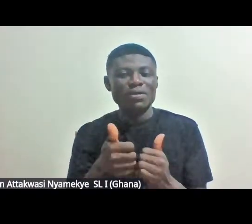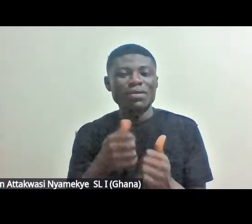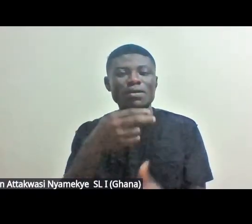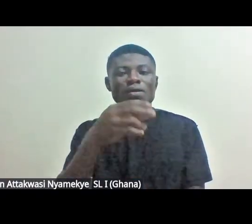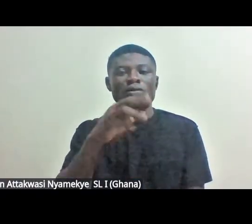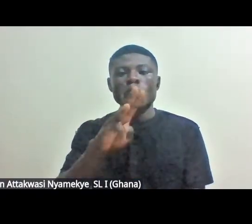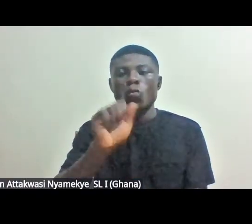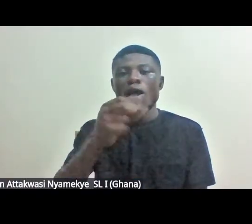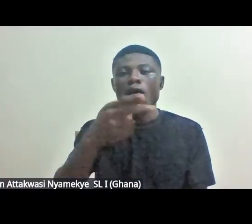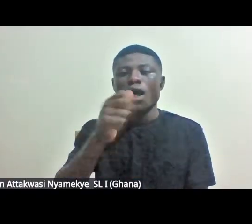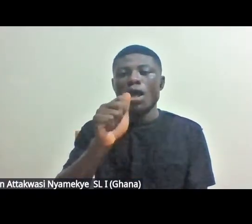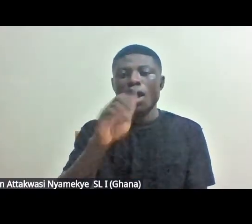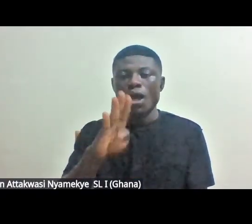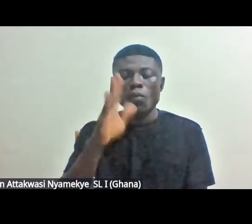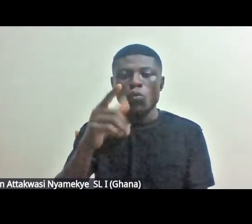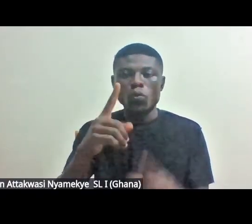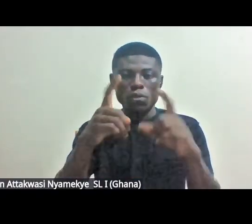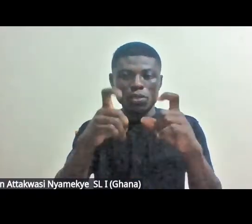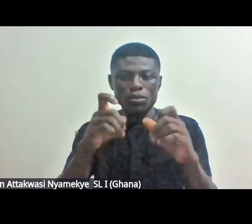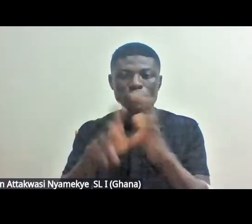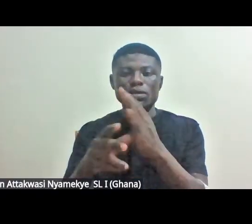it.